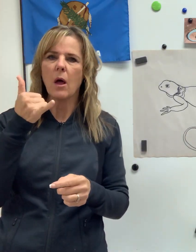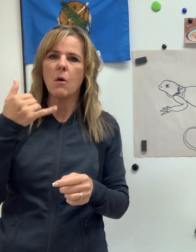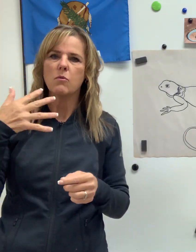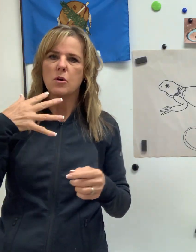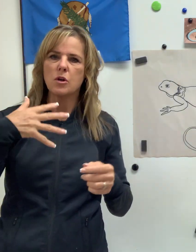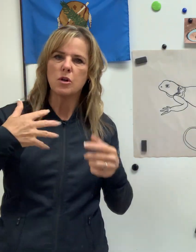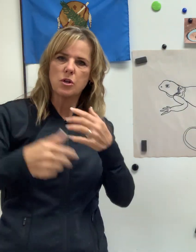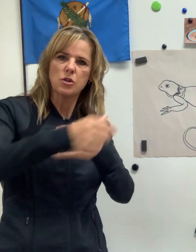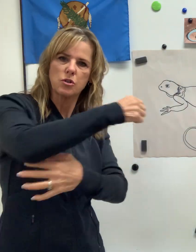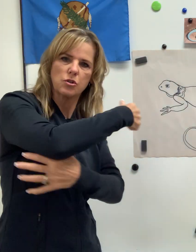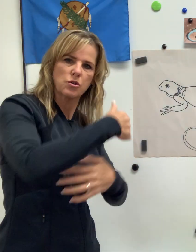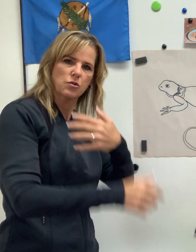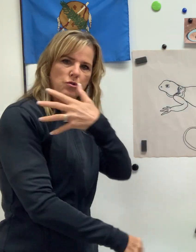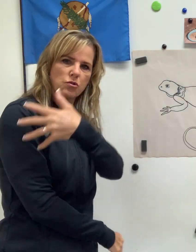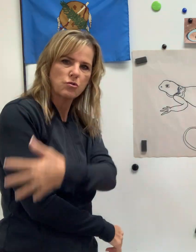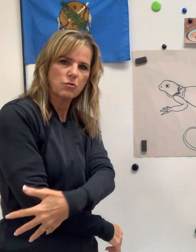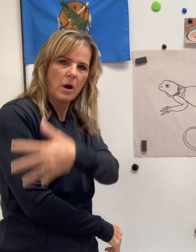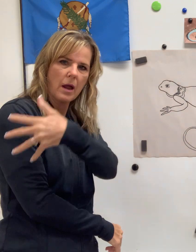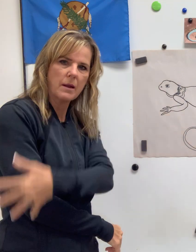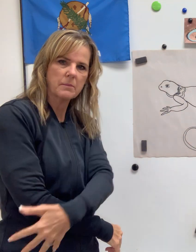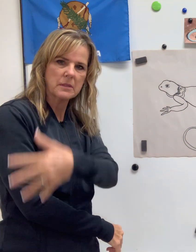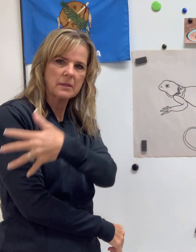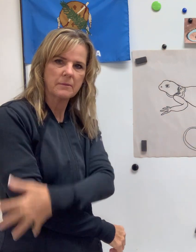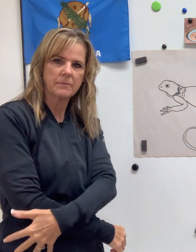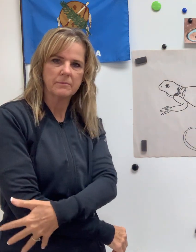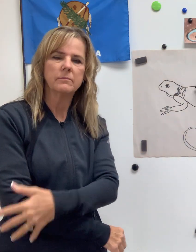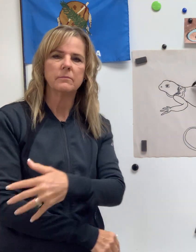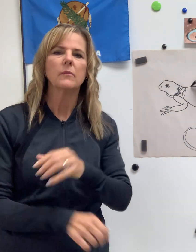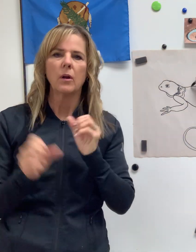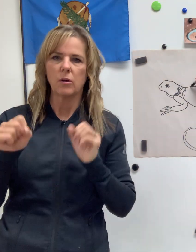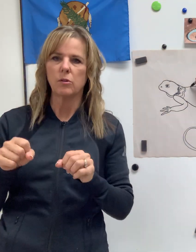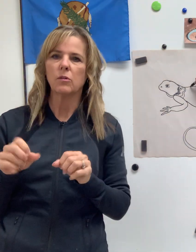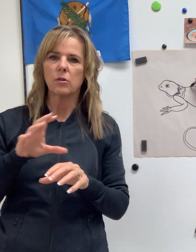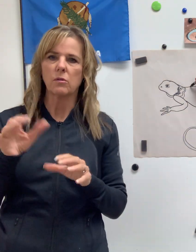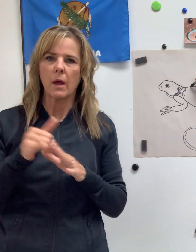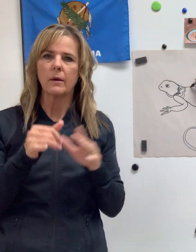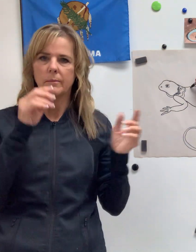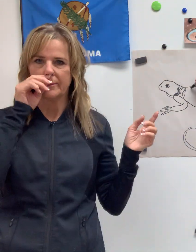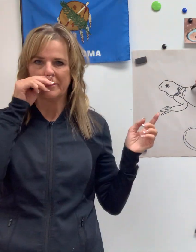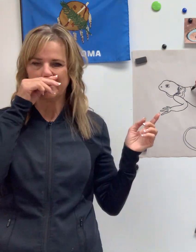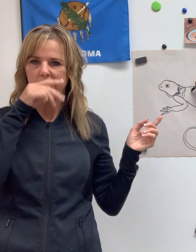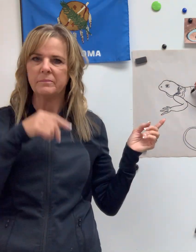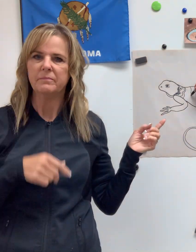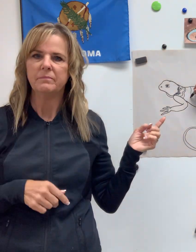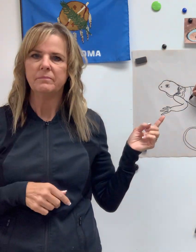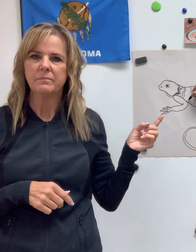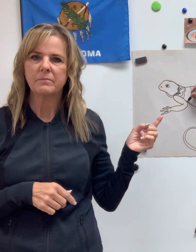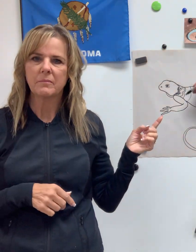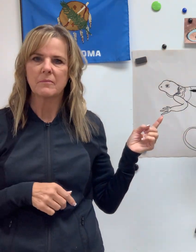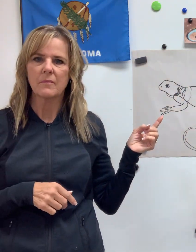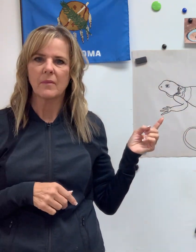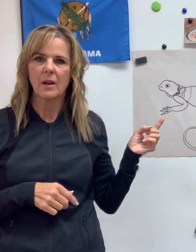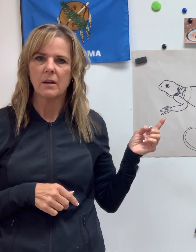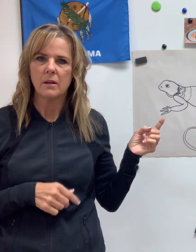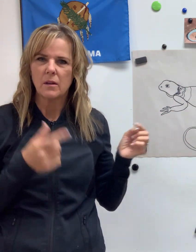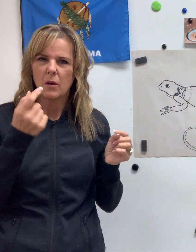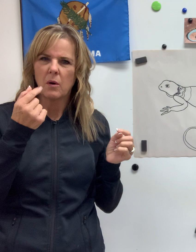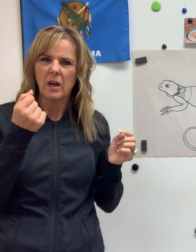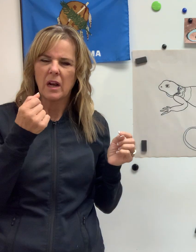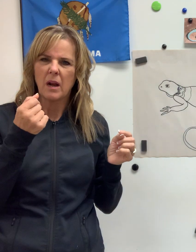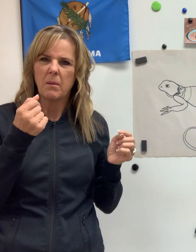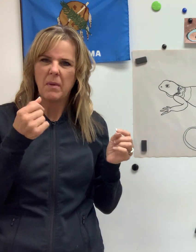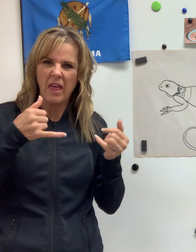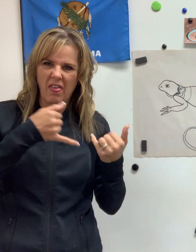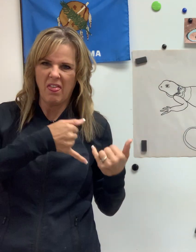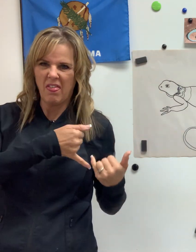stripes going along his back. So you could definitely come on here and I can make these, and they're a little bit thinner